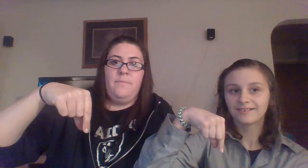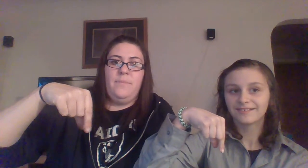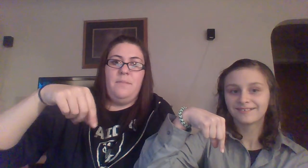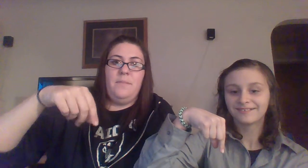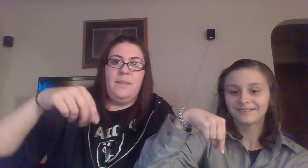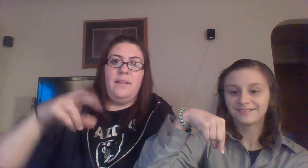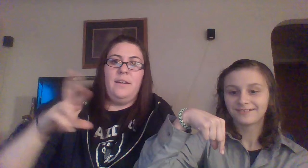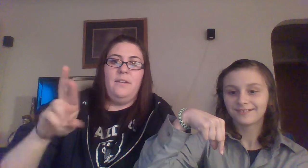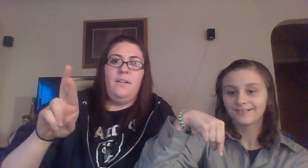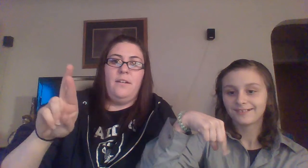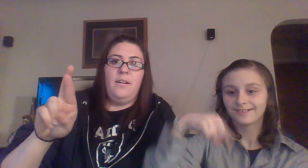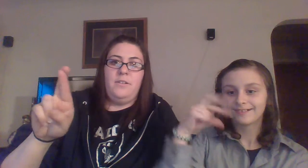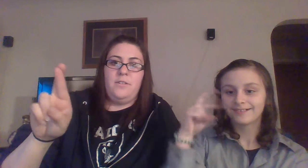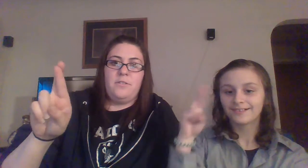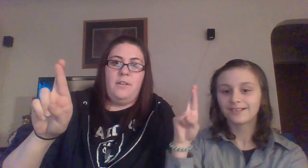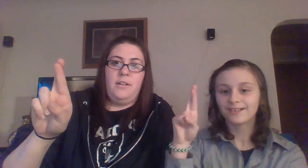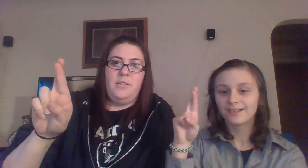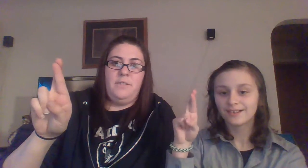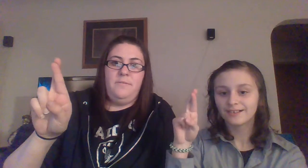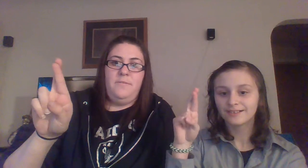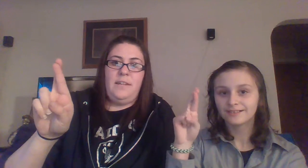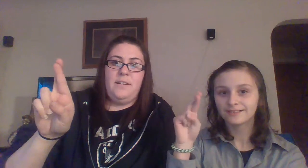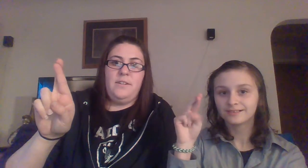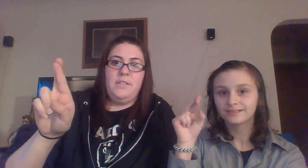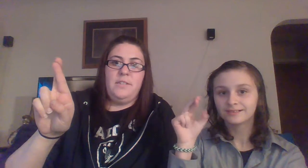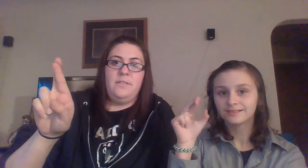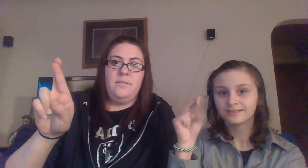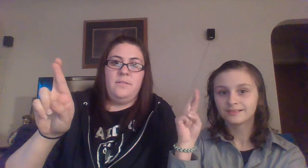And then with the letter R, you just cross your fingers.